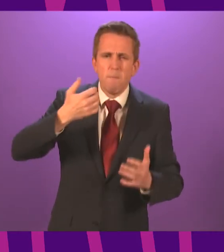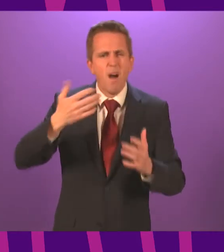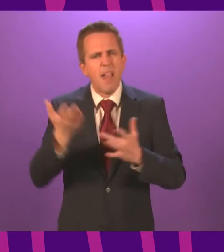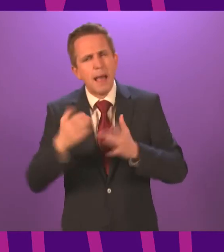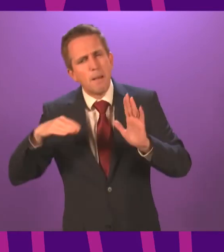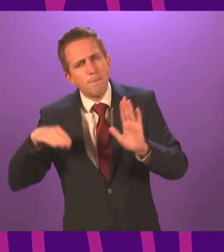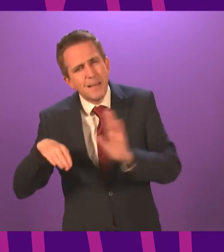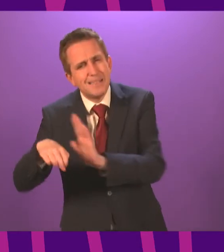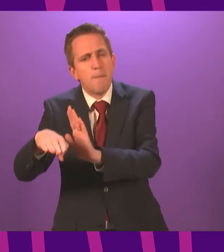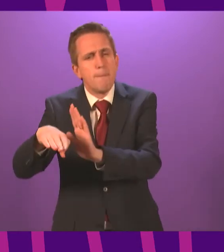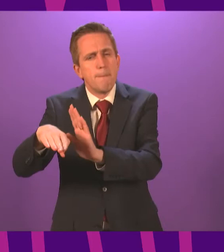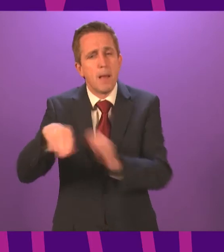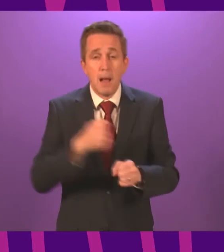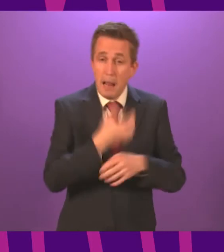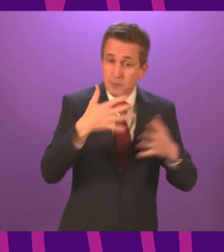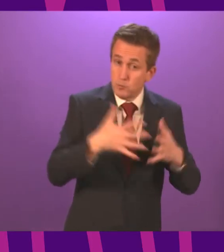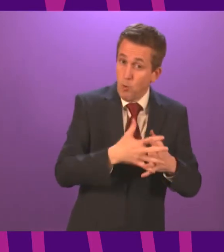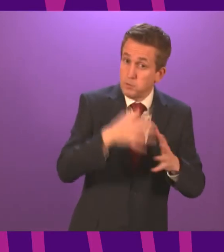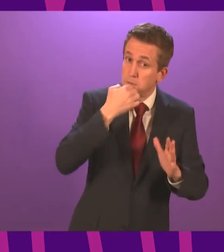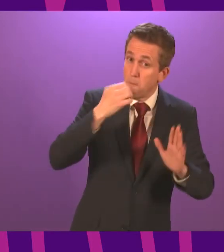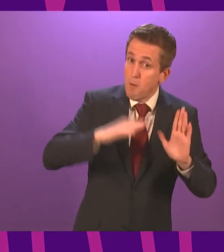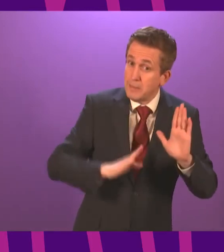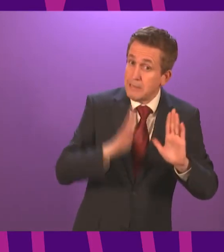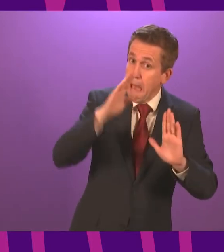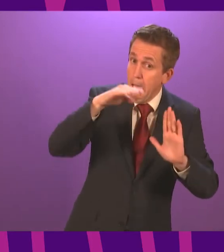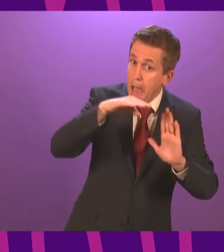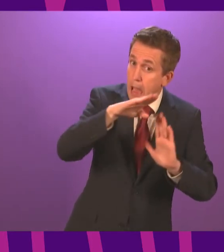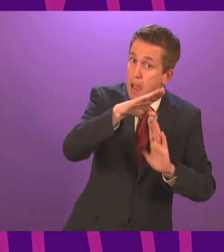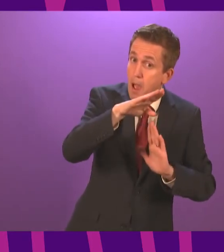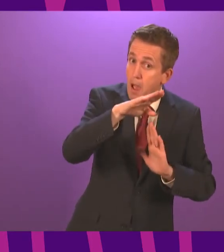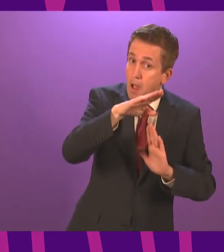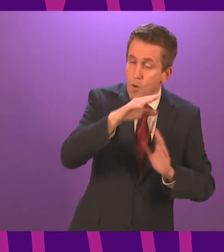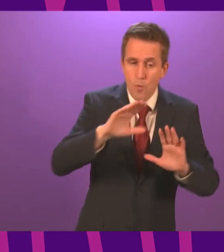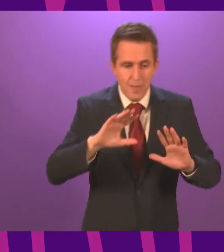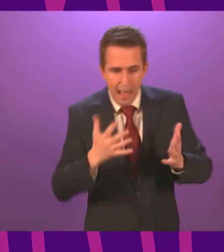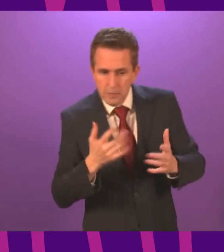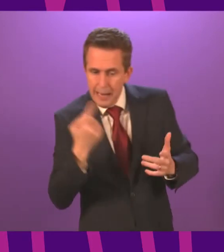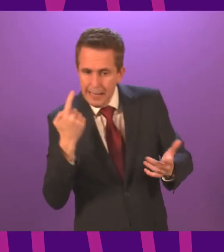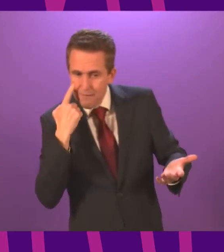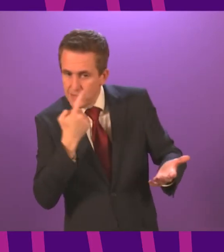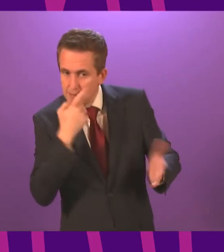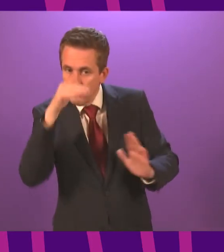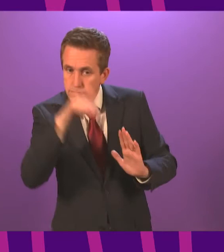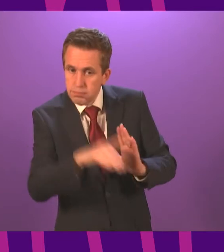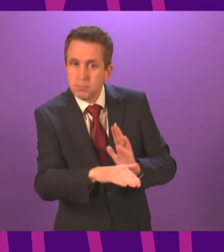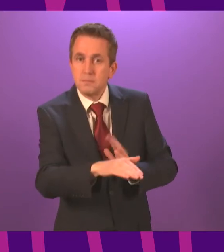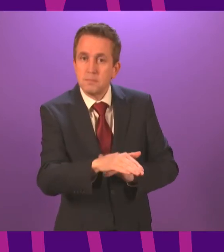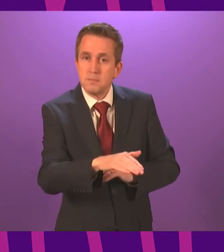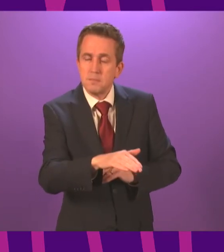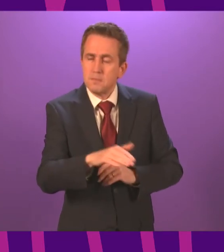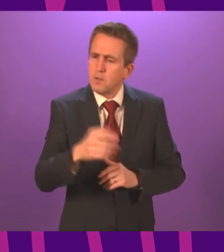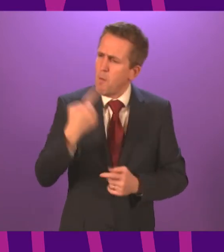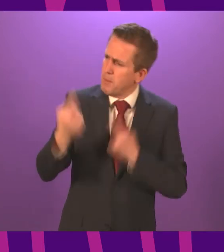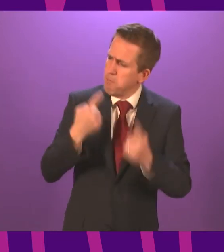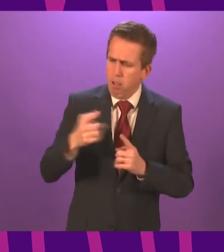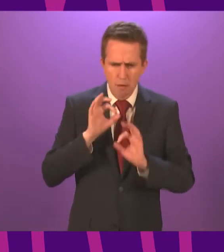low, while Glasgow's remained very high with little optimism of downward progress. People have understandably asked why